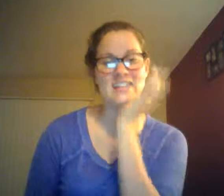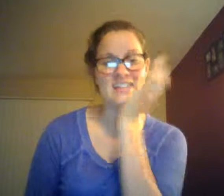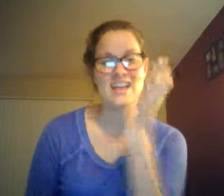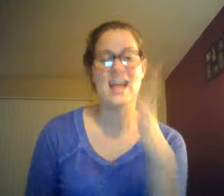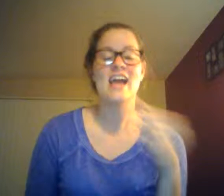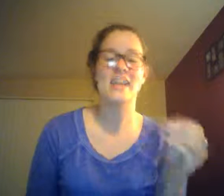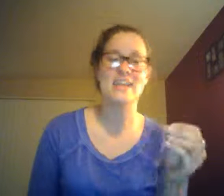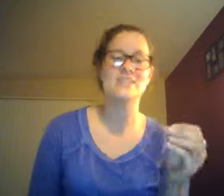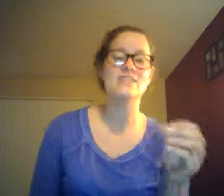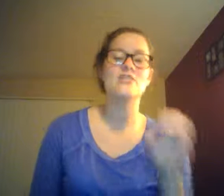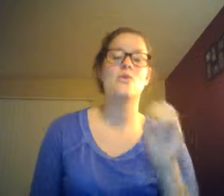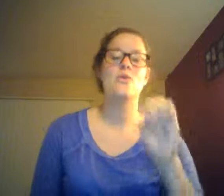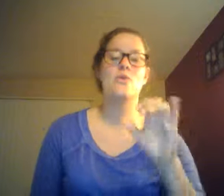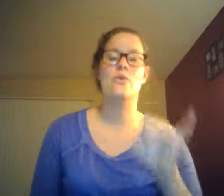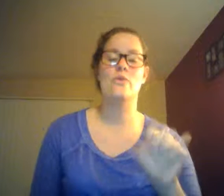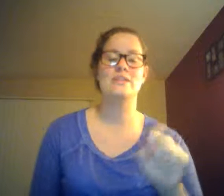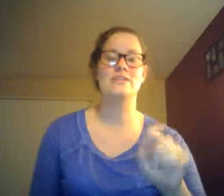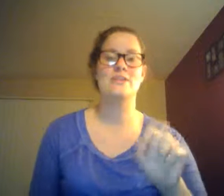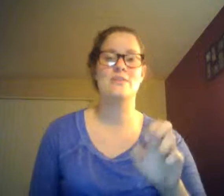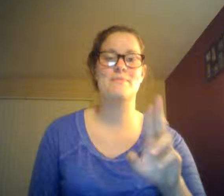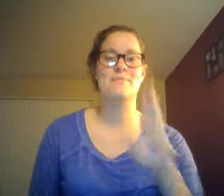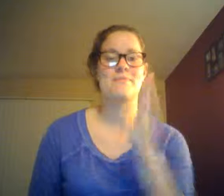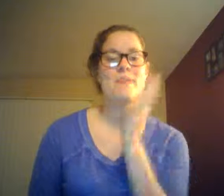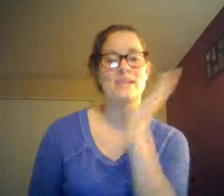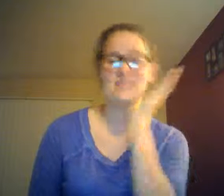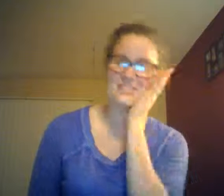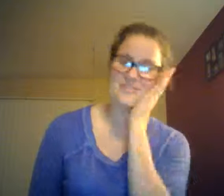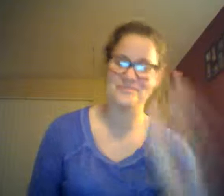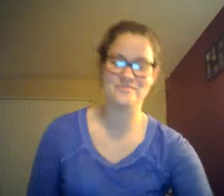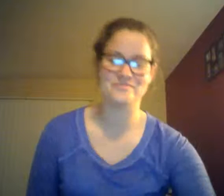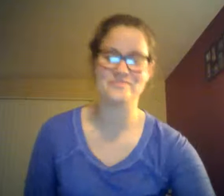cordgrass and oyster beds.